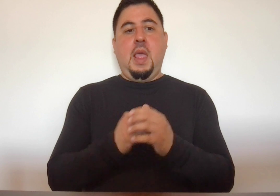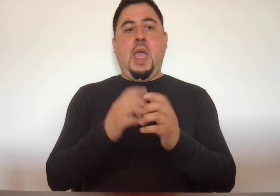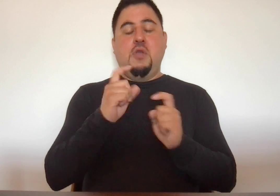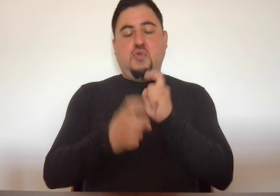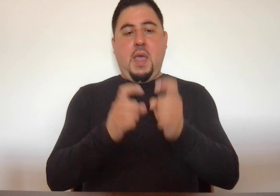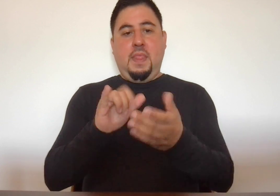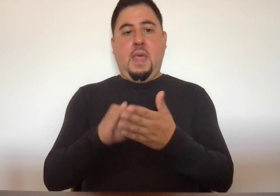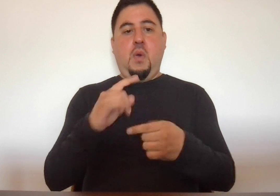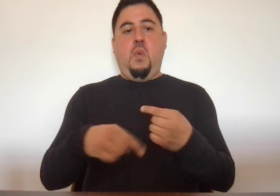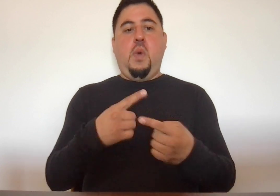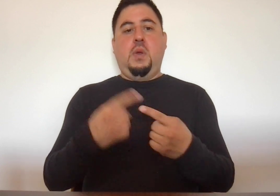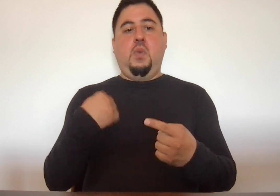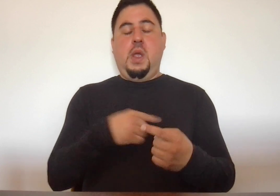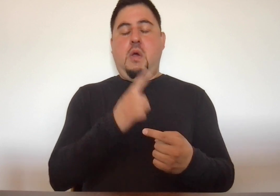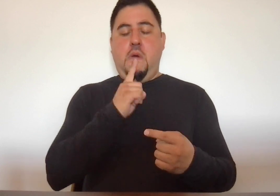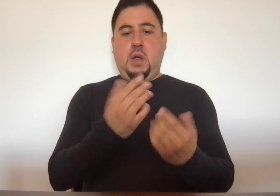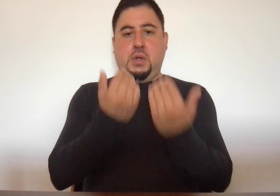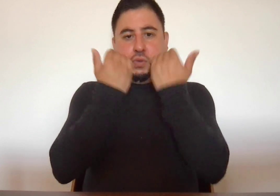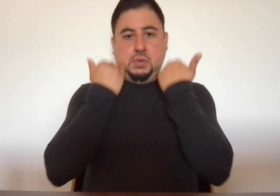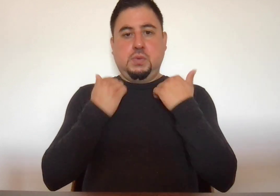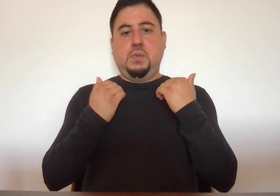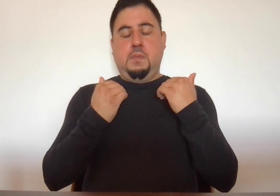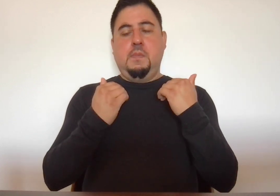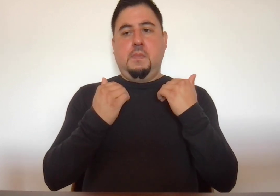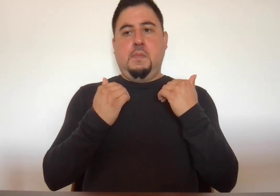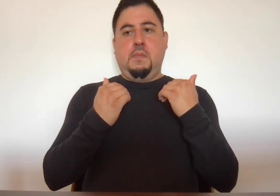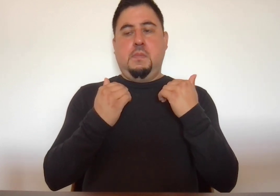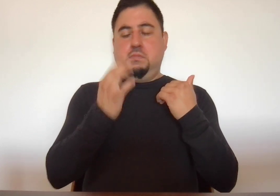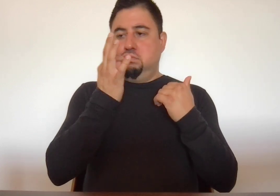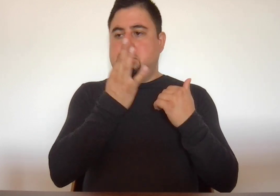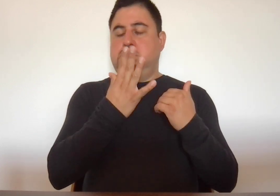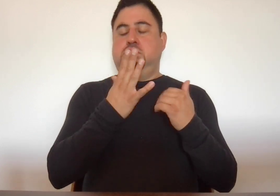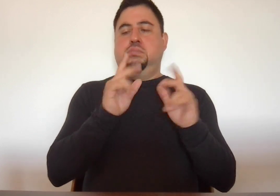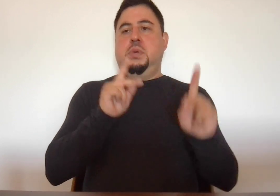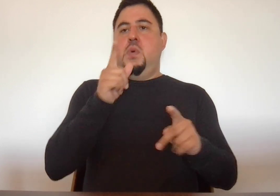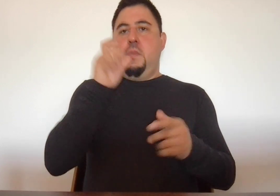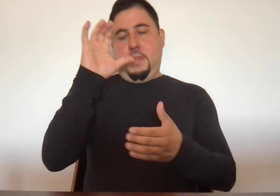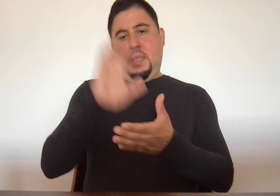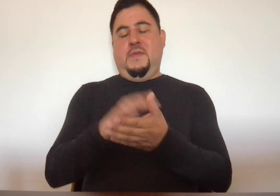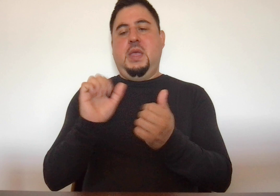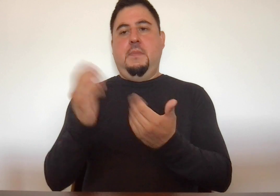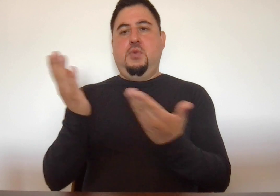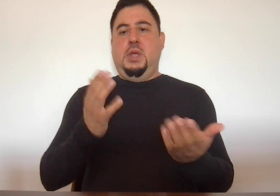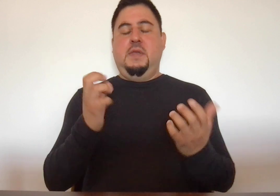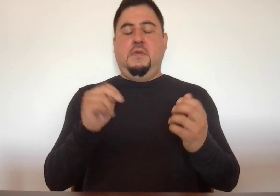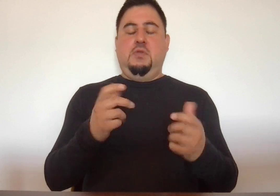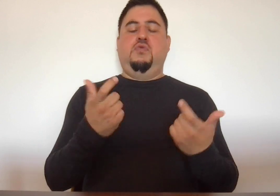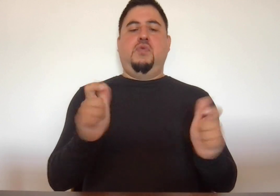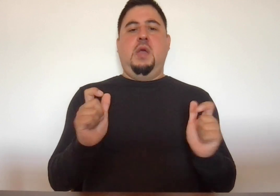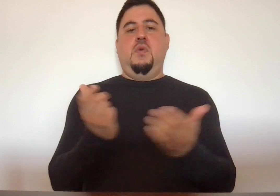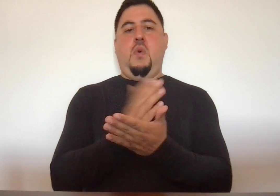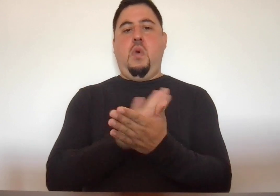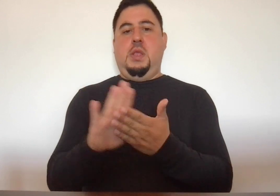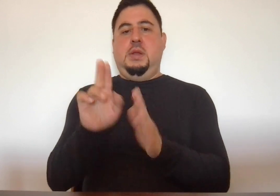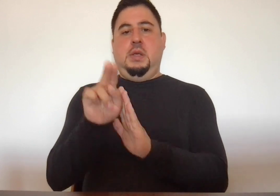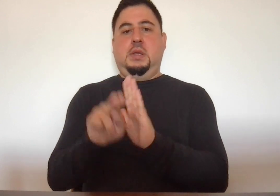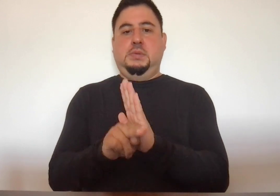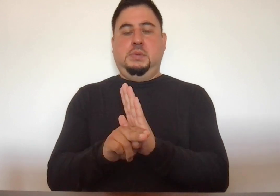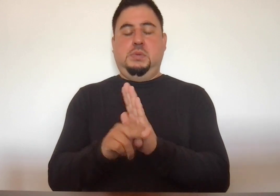when consumed by those who believe, they may bring even greater holiness. We ask